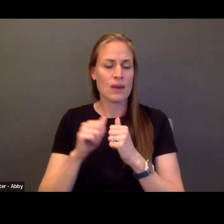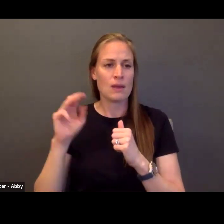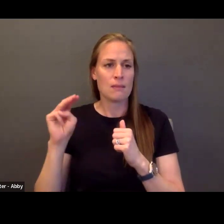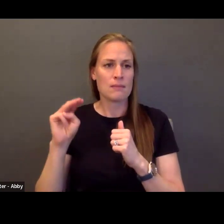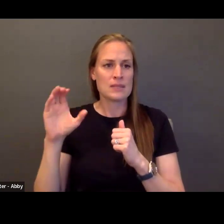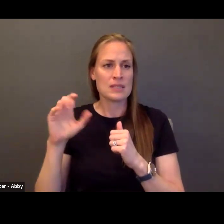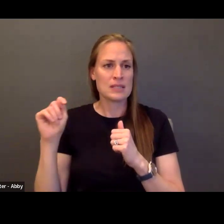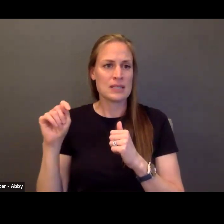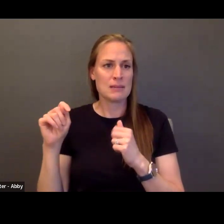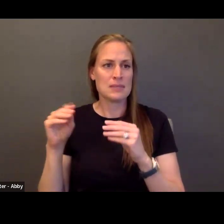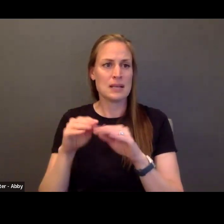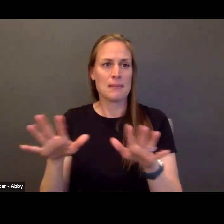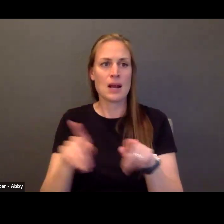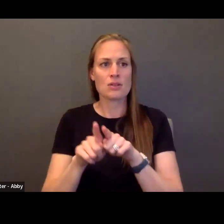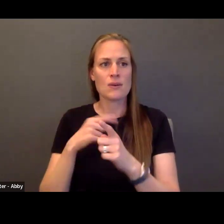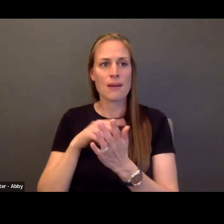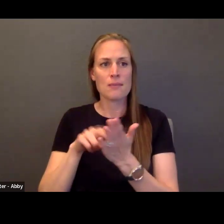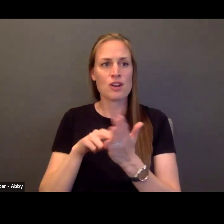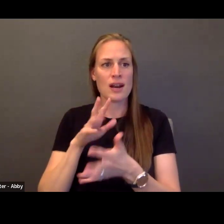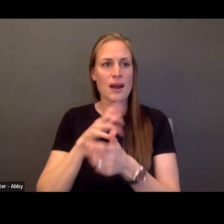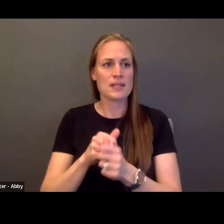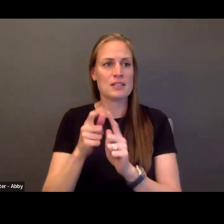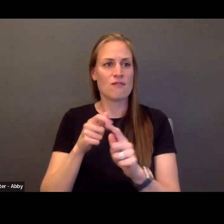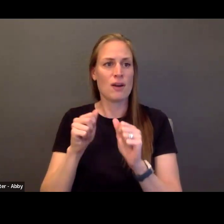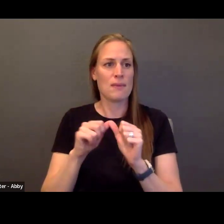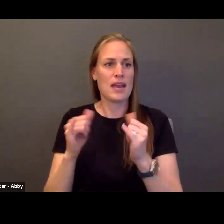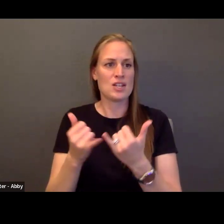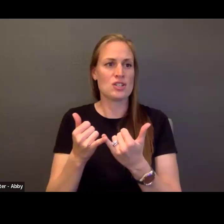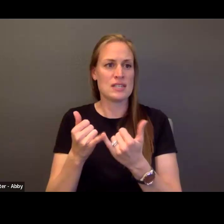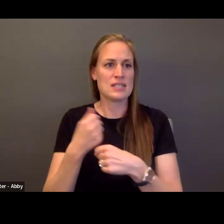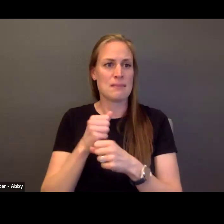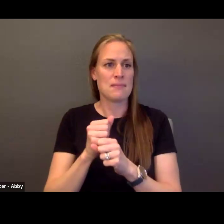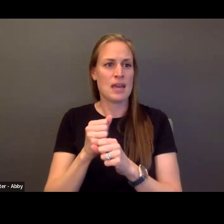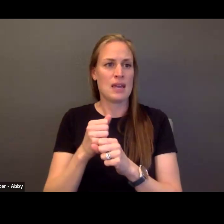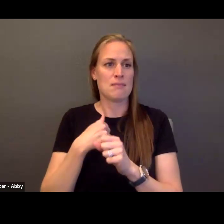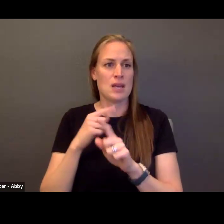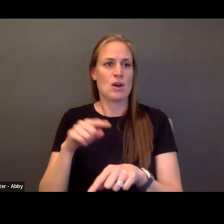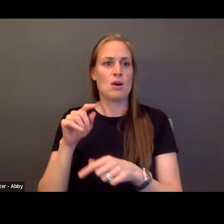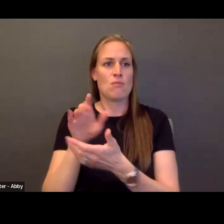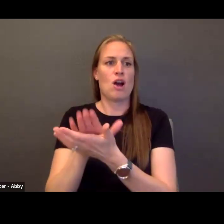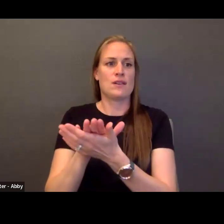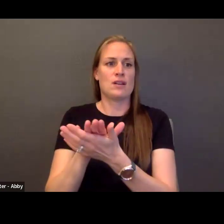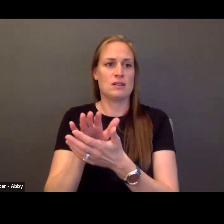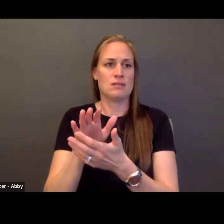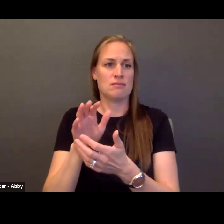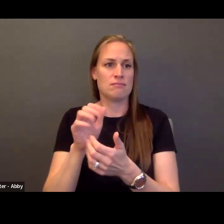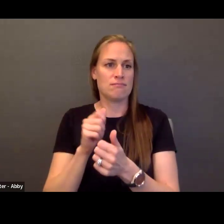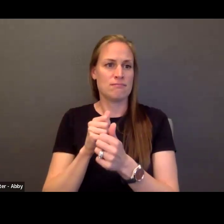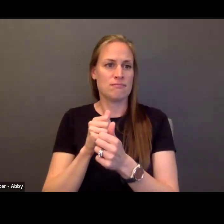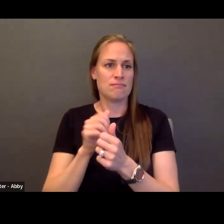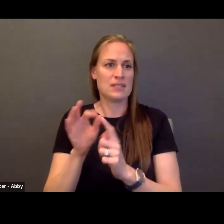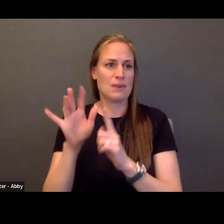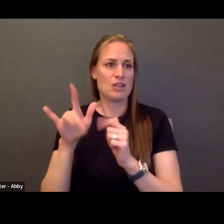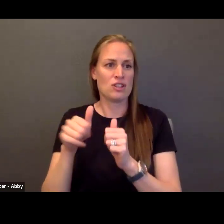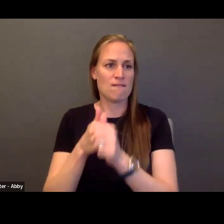on updates from agencies makes me go, brava, especially the following. Dedicated youth teams in the state have expanded